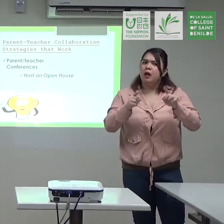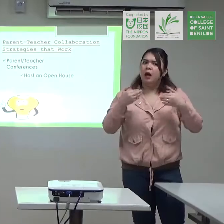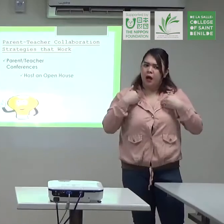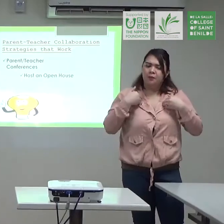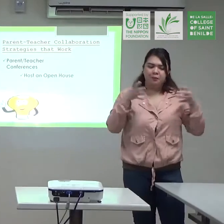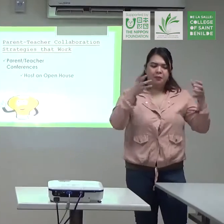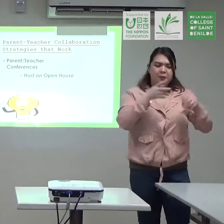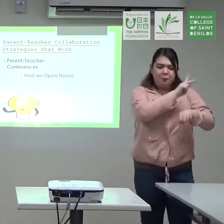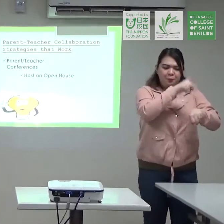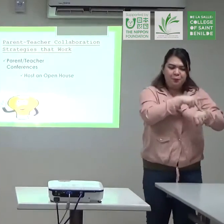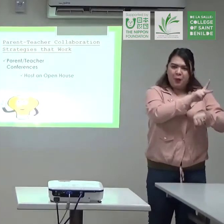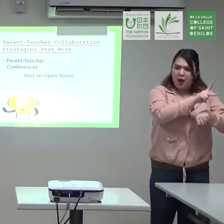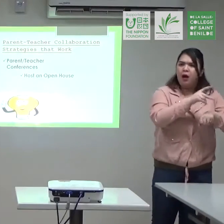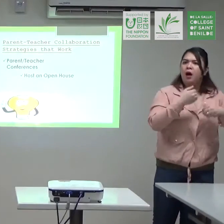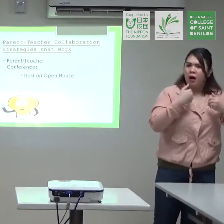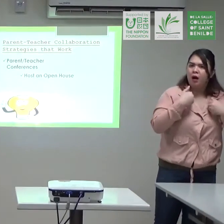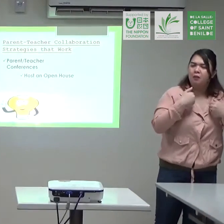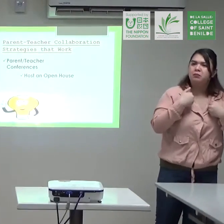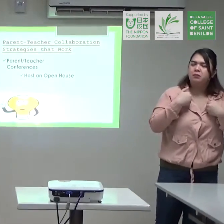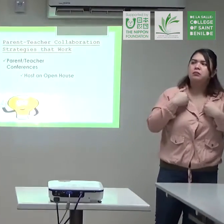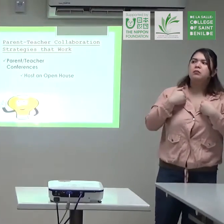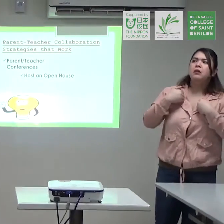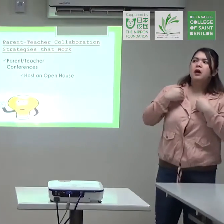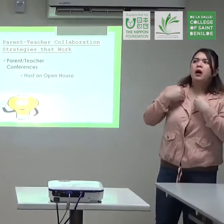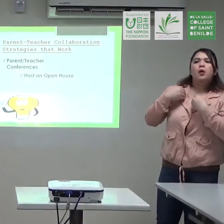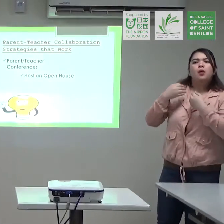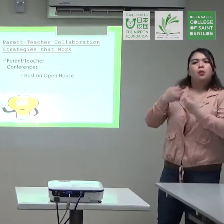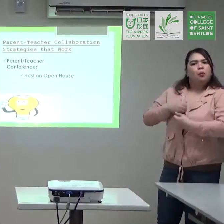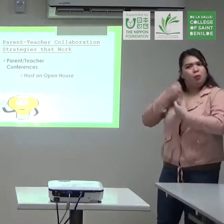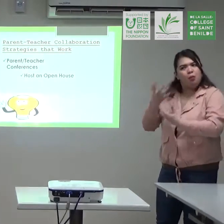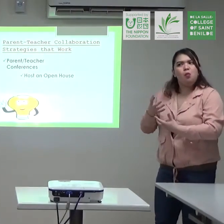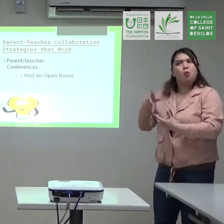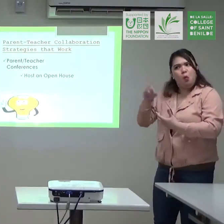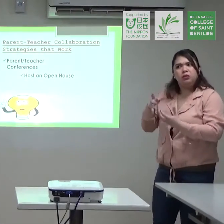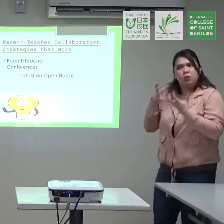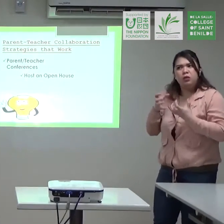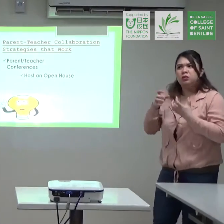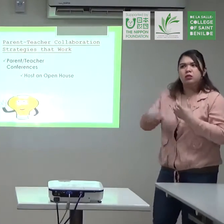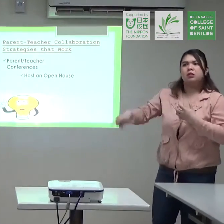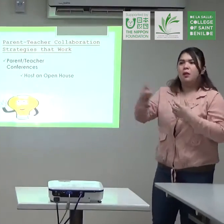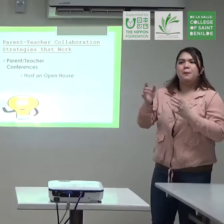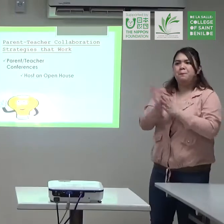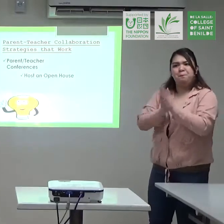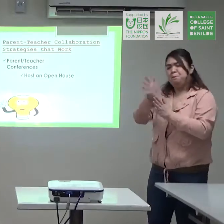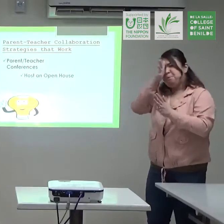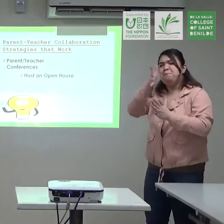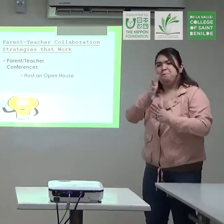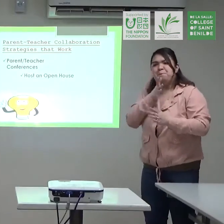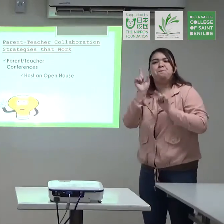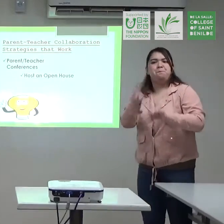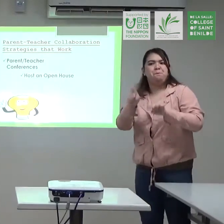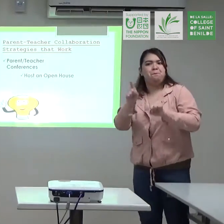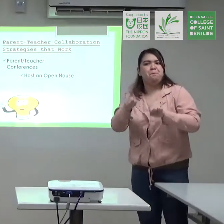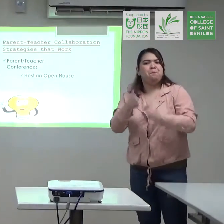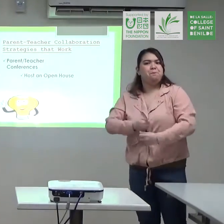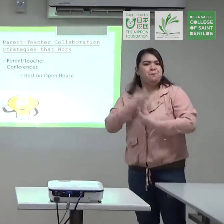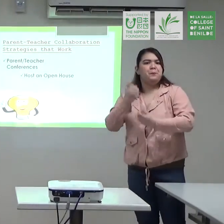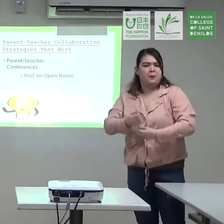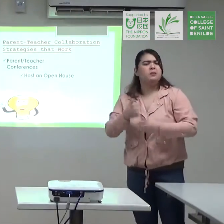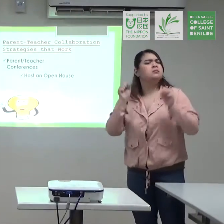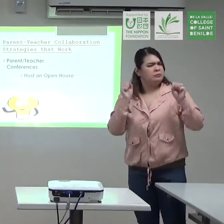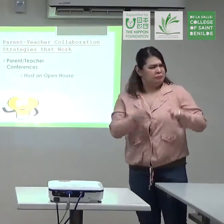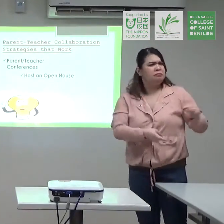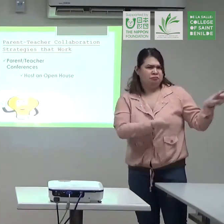who make sure that the parents are really present in the school. So come up with an